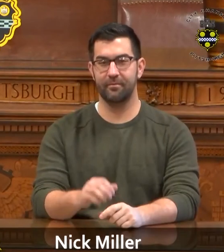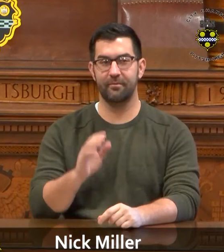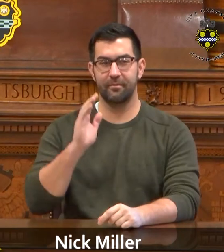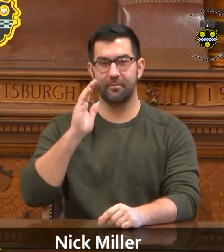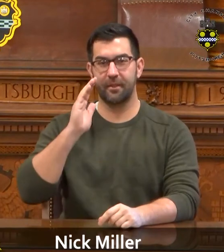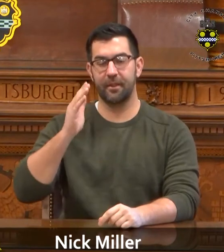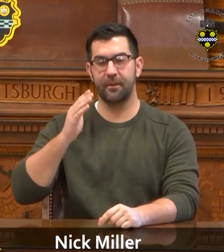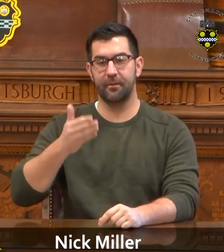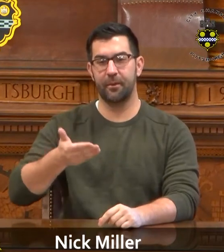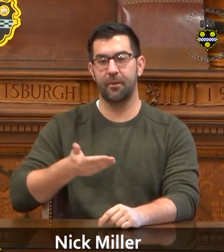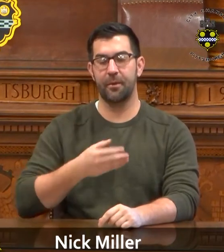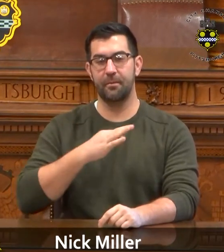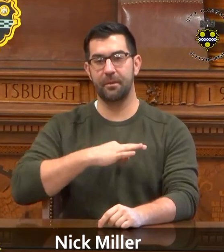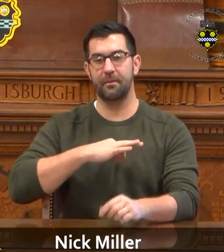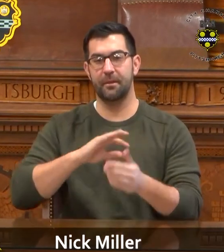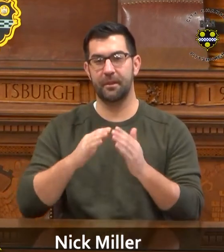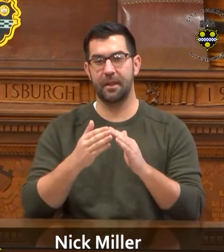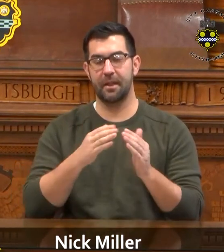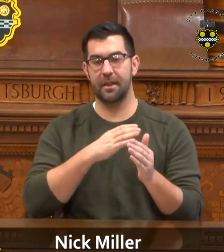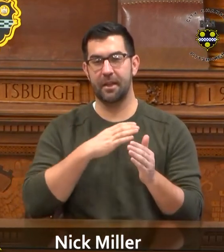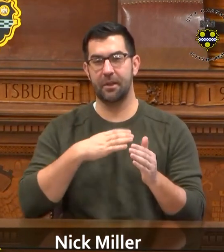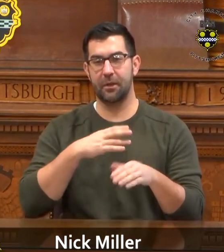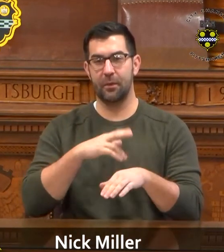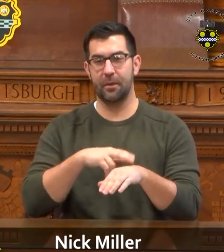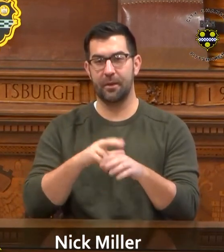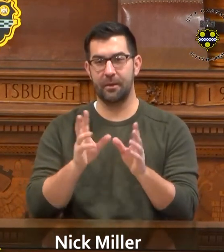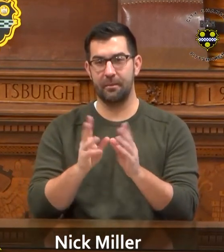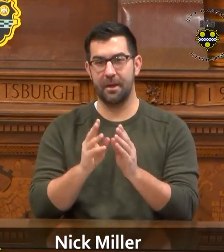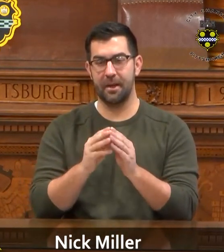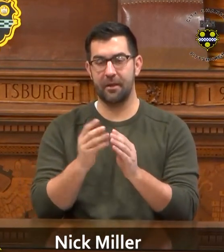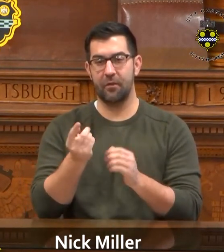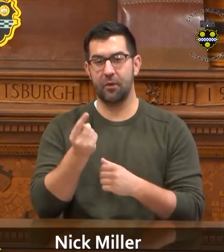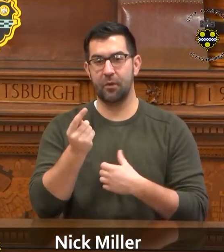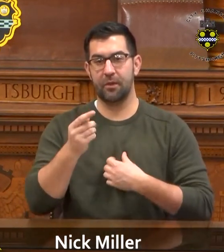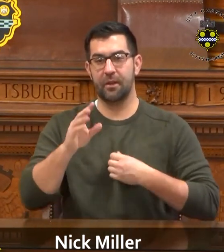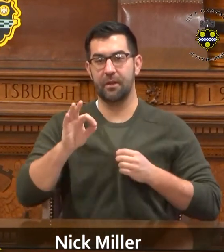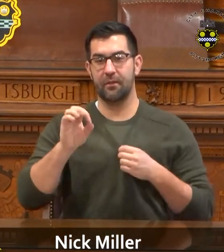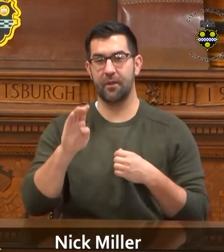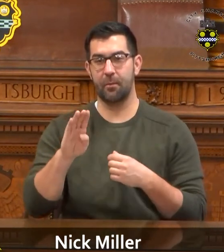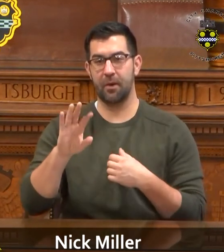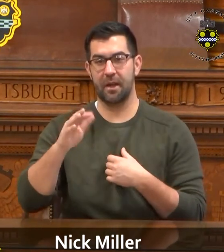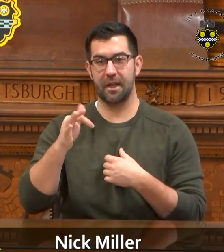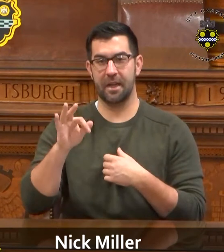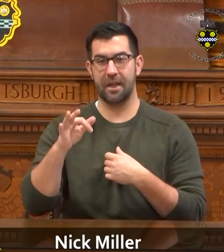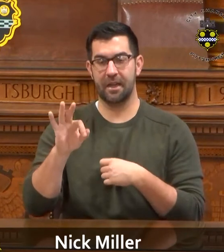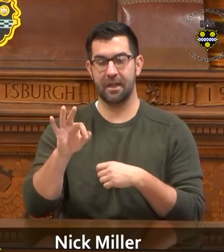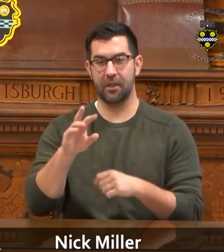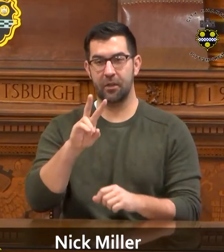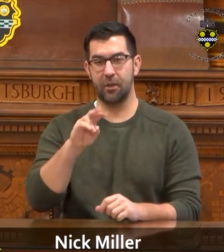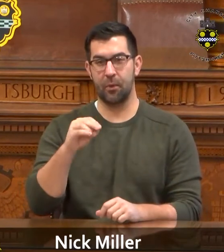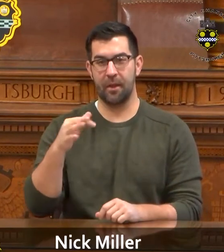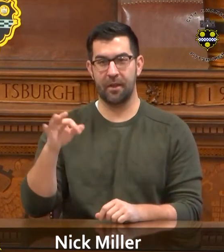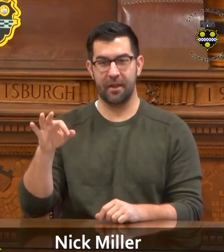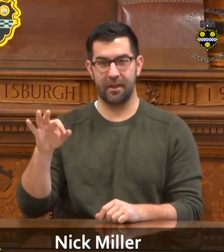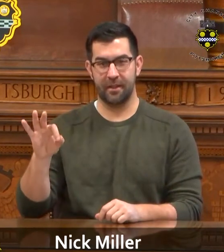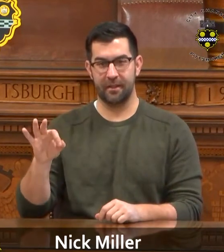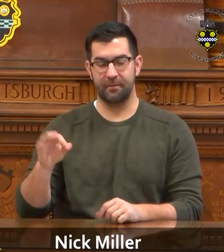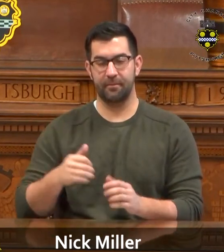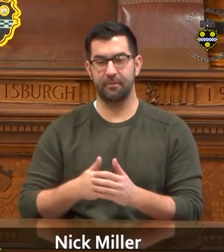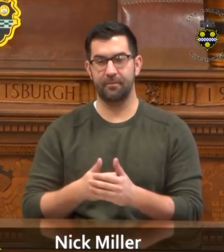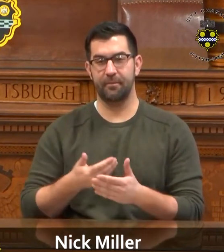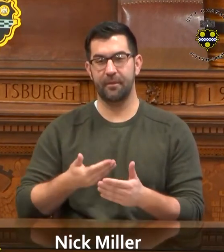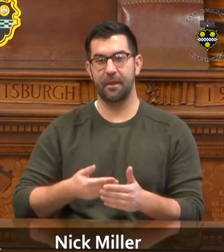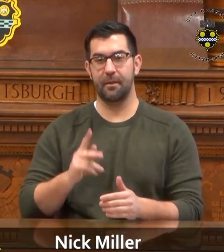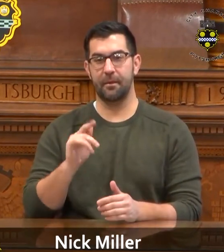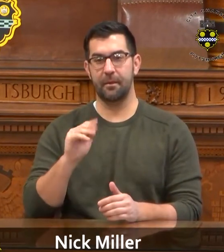Hello and welcome to Pittsburgh City Council's regular meeting for Tuesday, February 19, 2019.